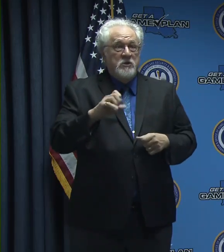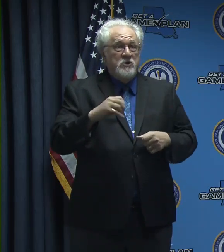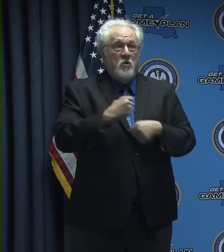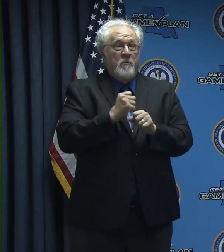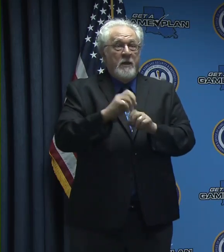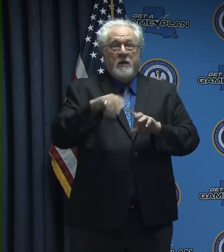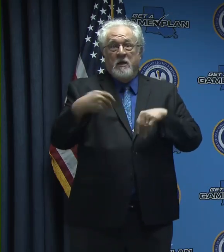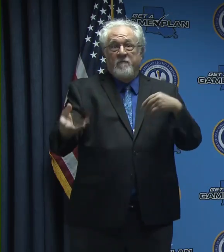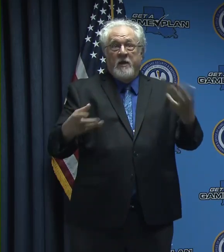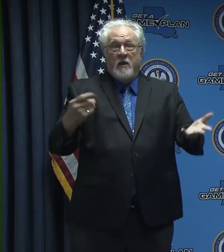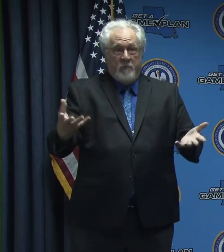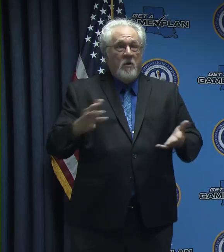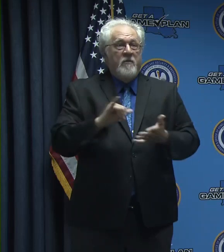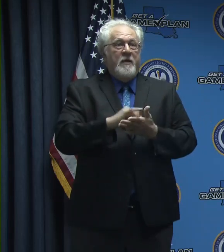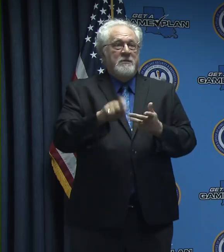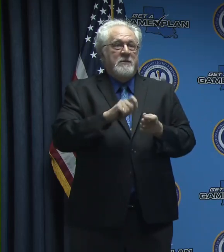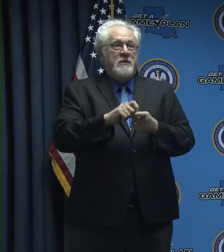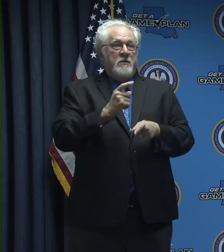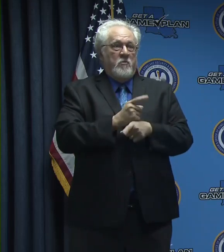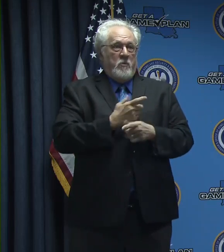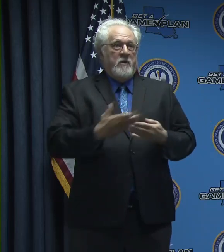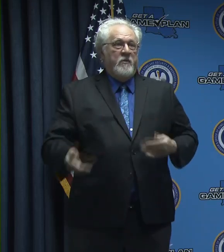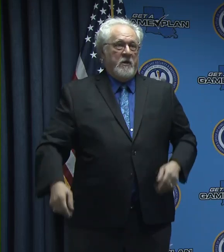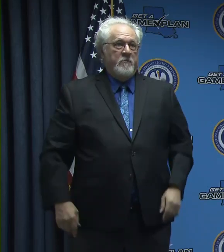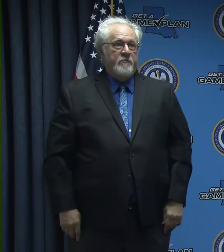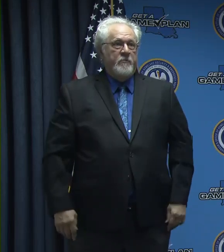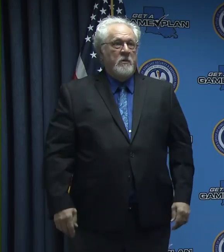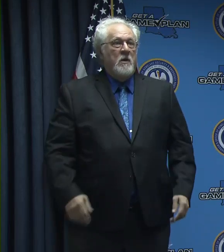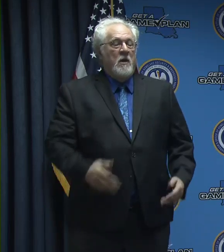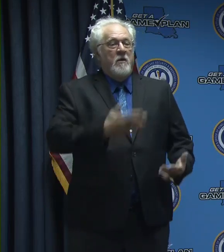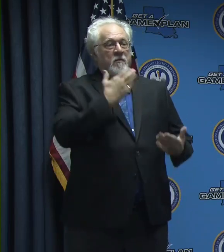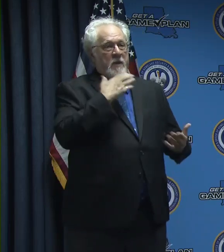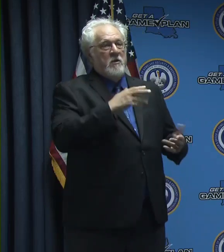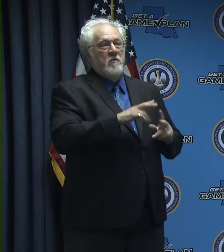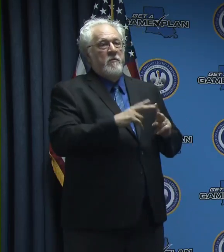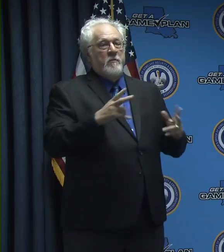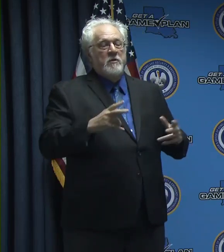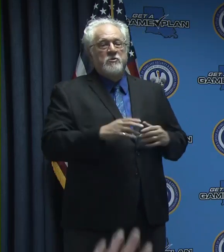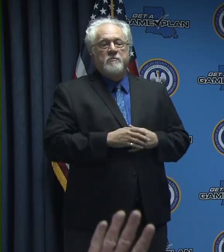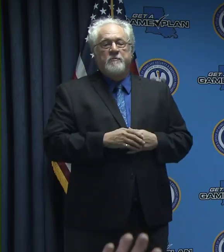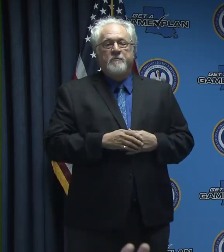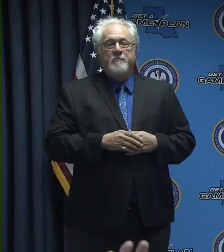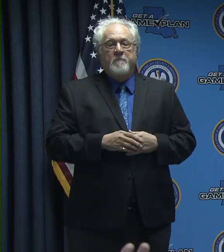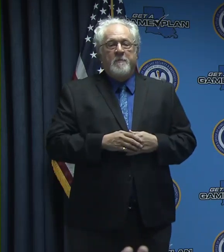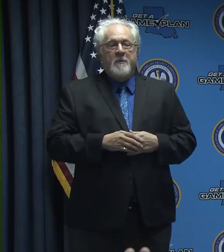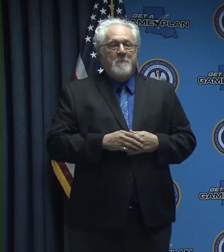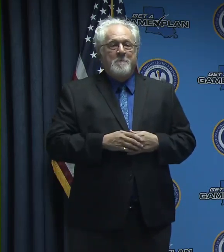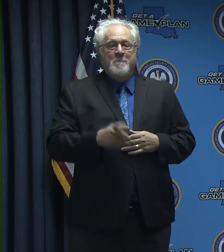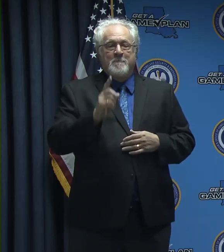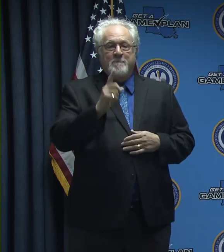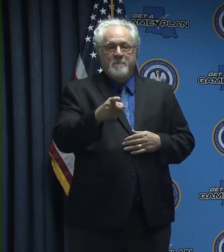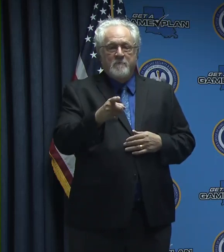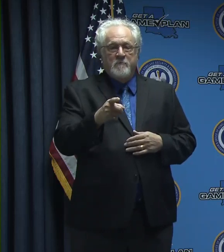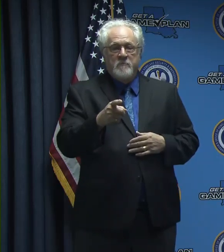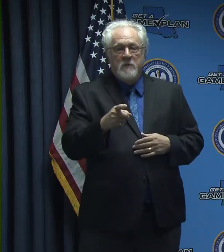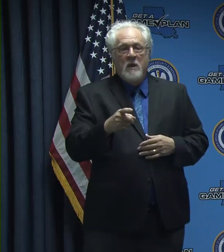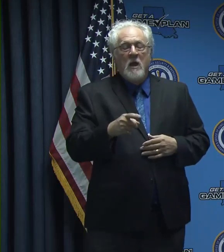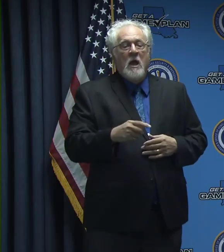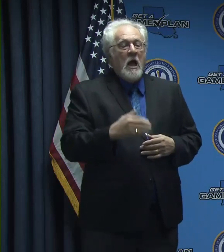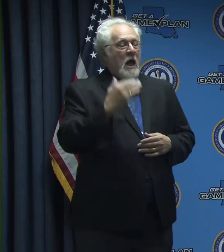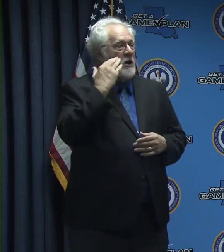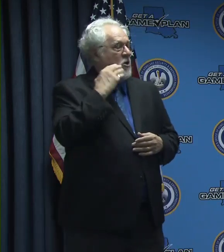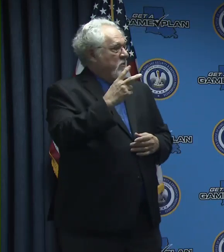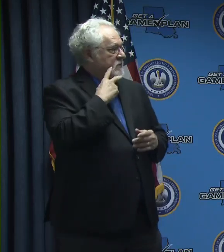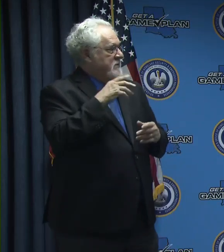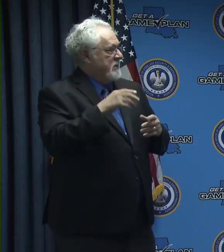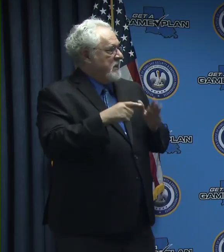it available is exactly the right thing to do. And so I thank you very much, Jeff. Yes, sir. Governor, I know you've seen